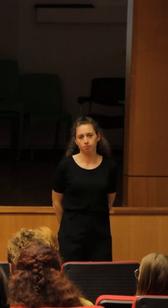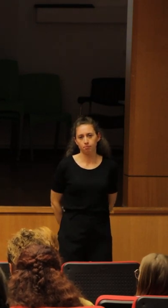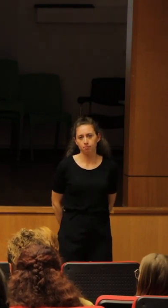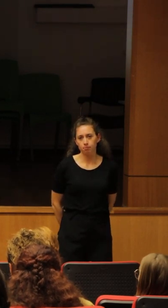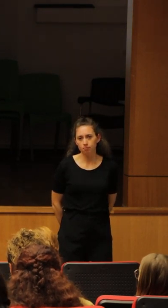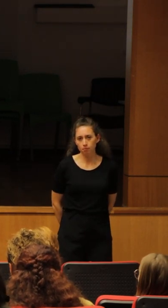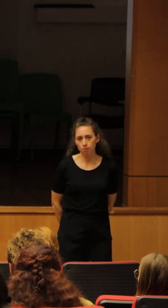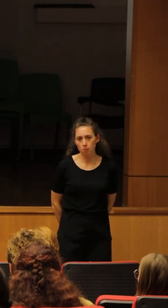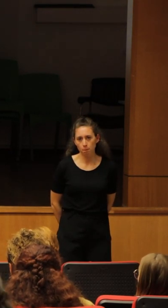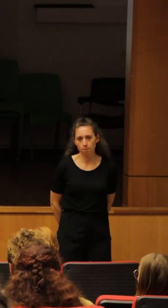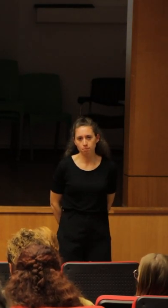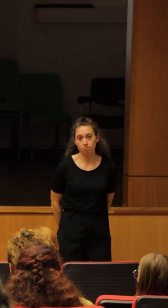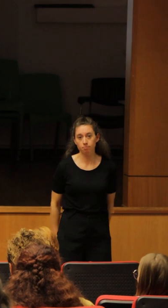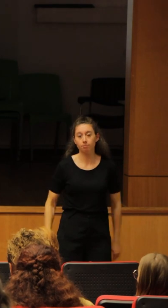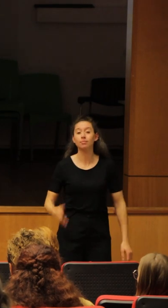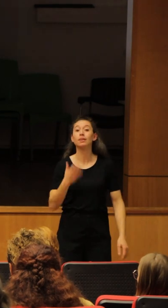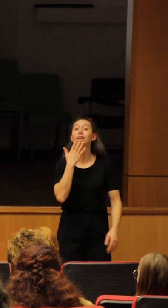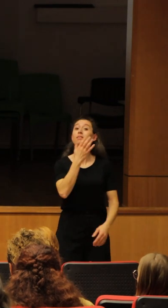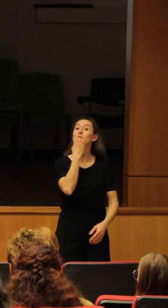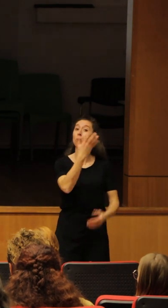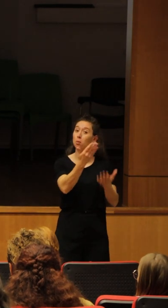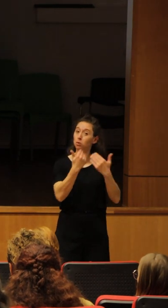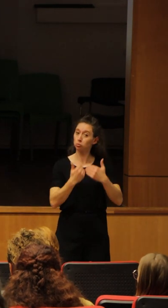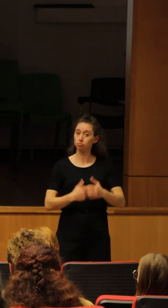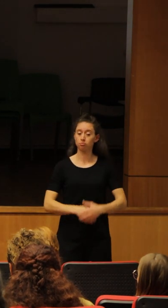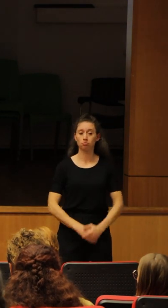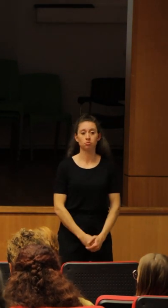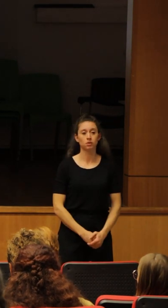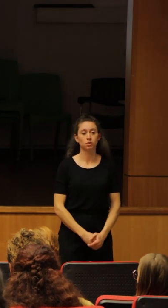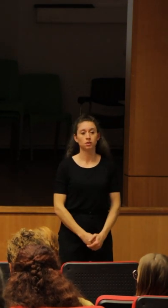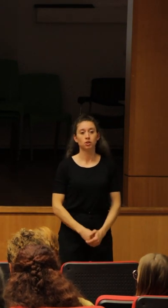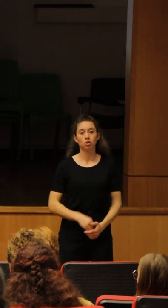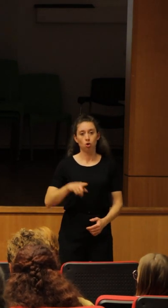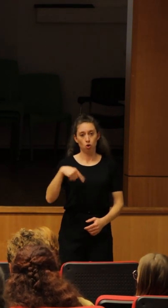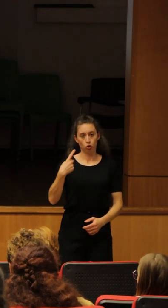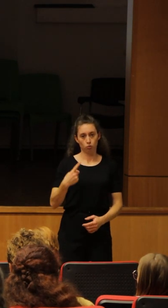Thank you for the good question. Gracias por la buena pregunta. Yeah.